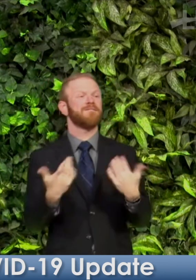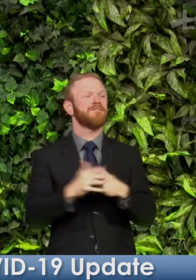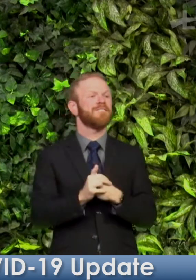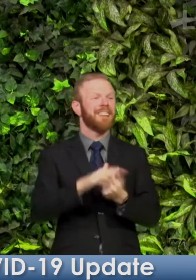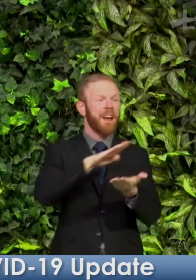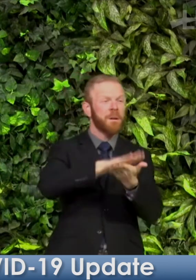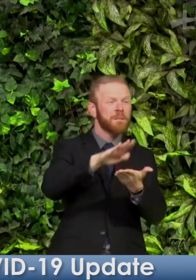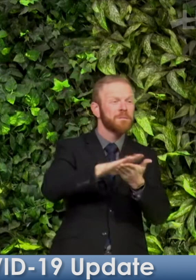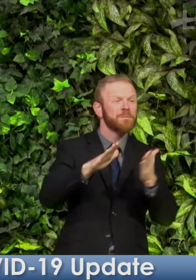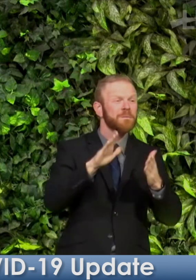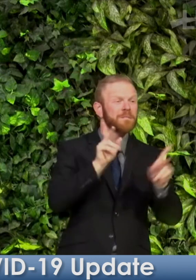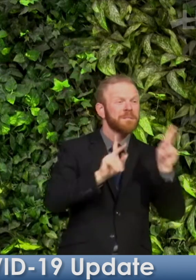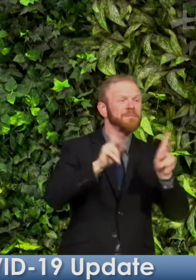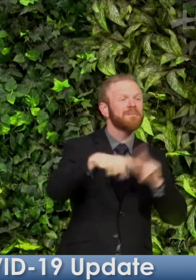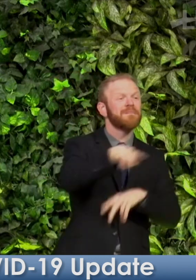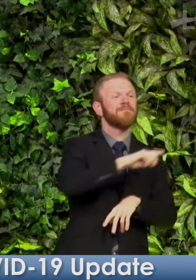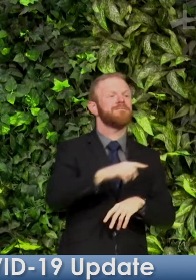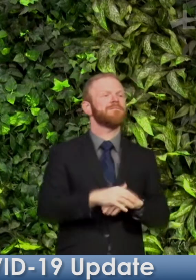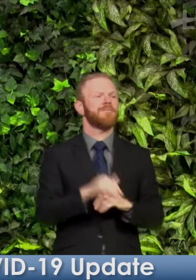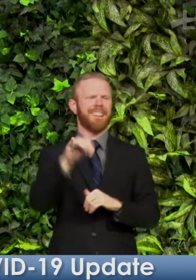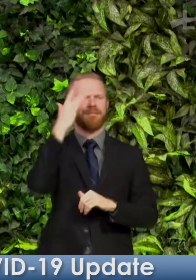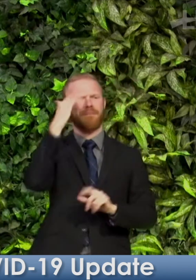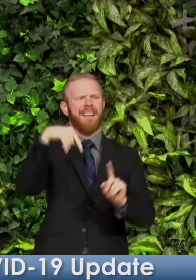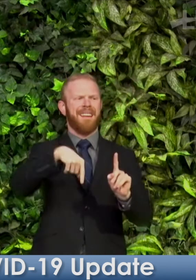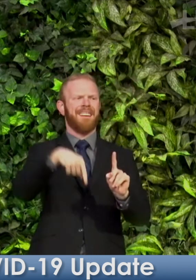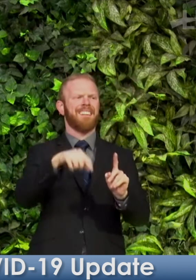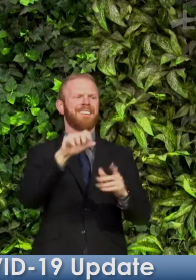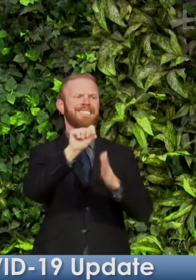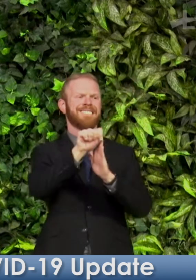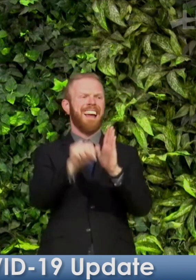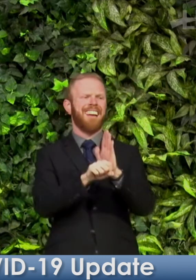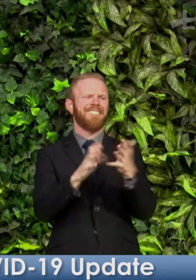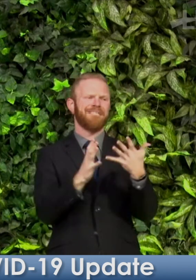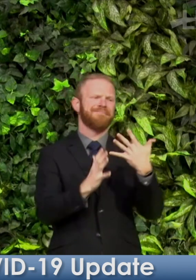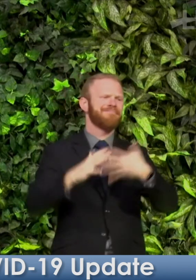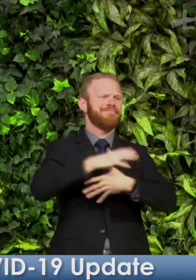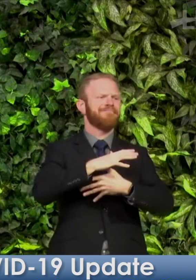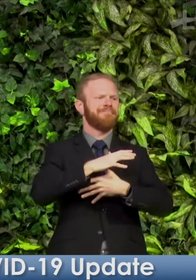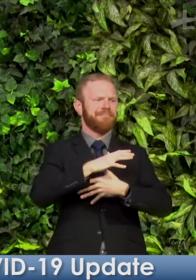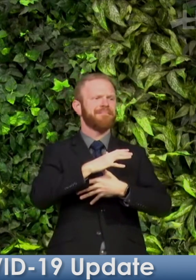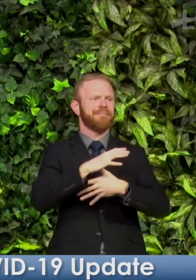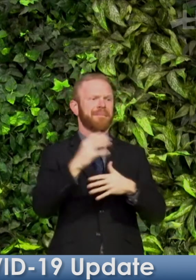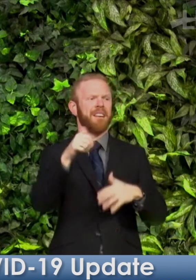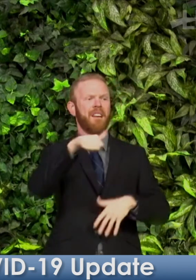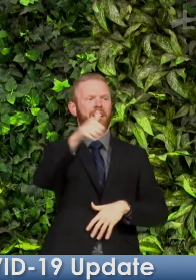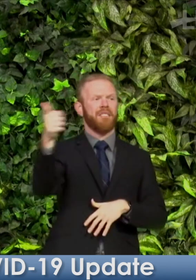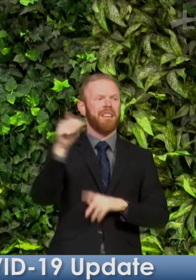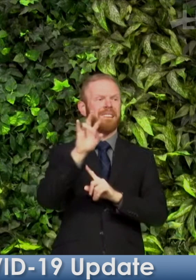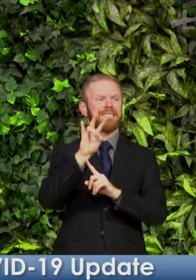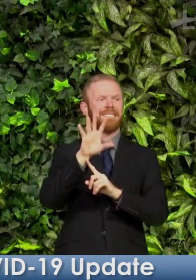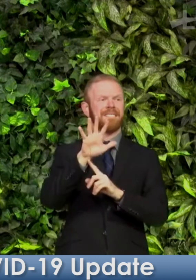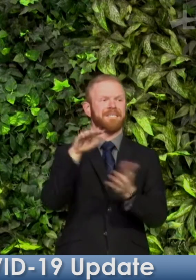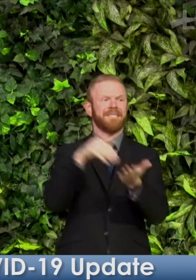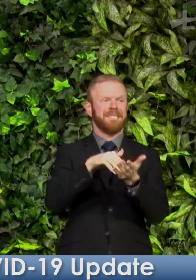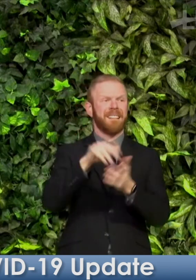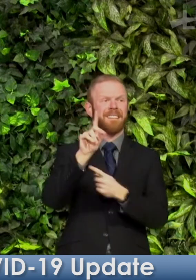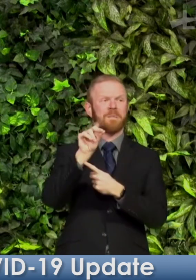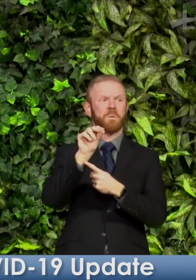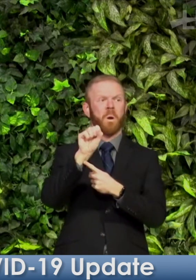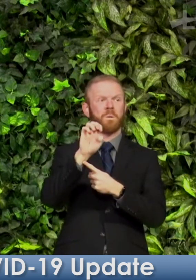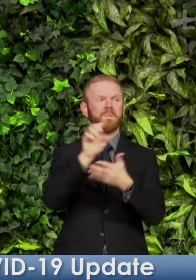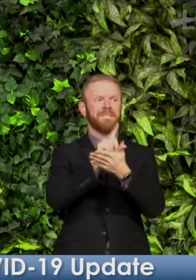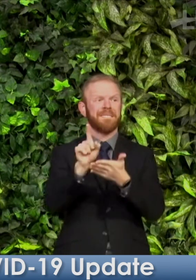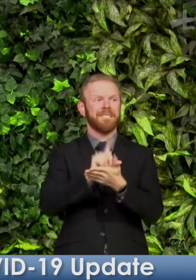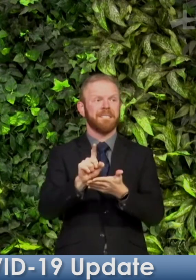is prioritizing an additional 75,000 doses every single week. 10% set aside of all the